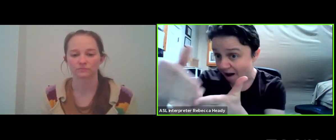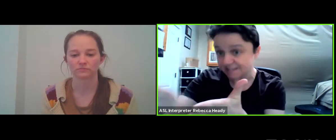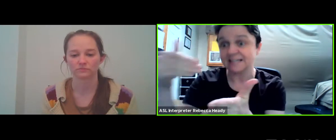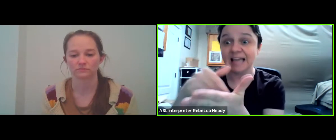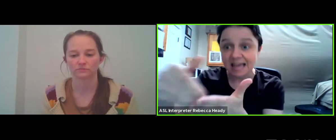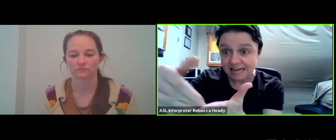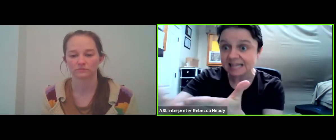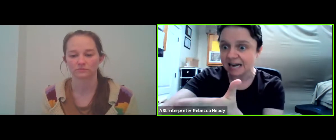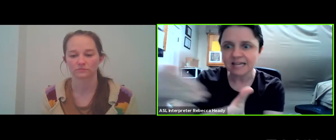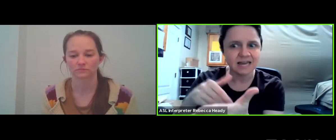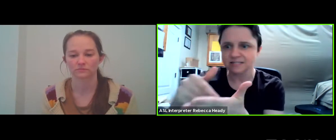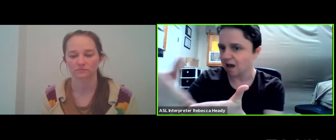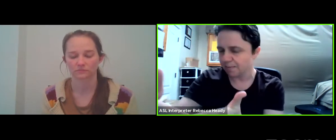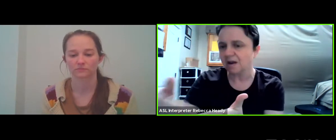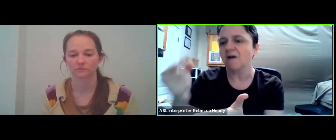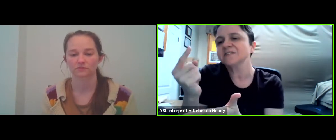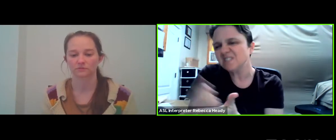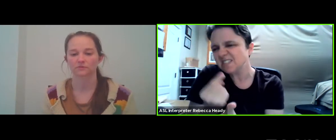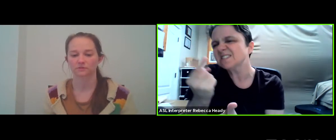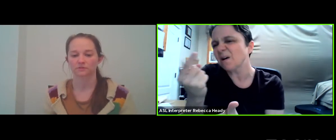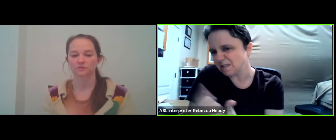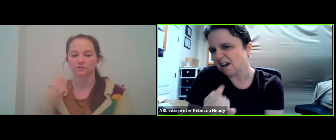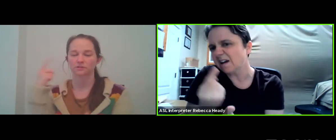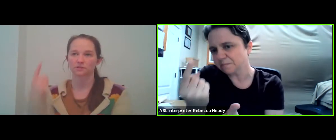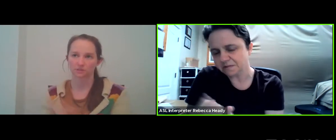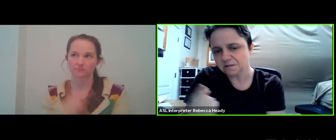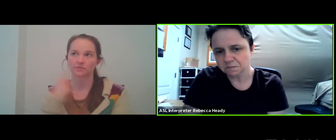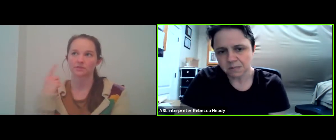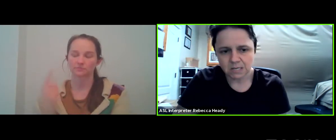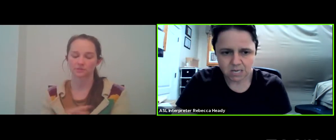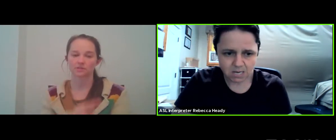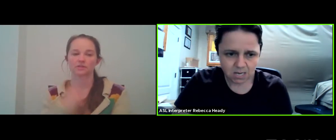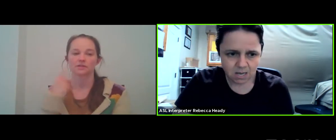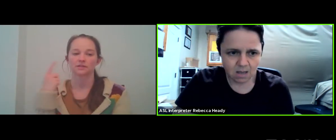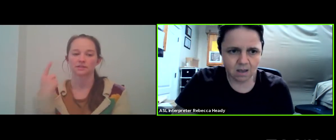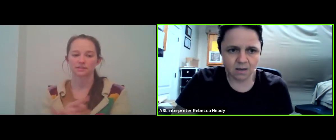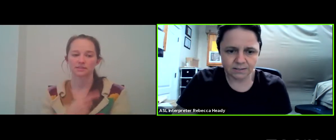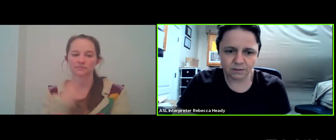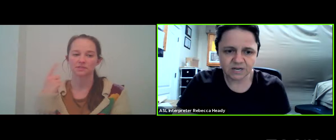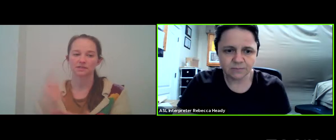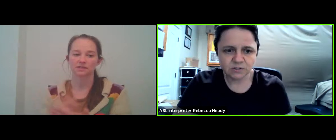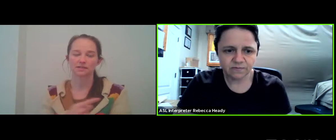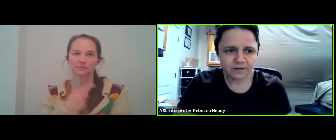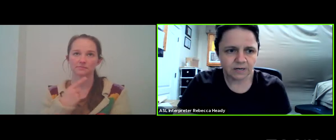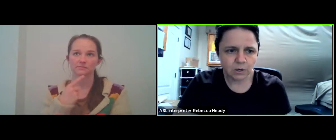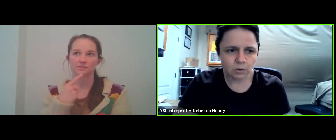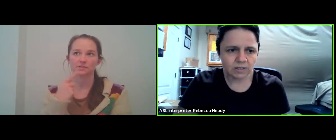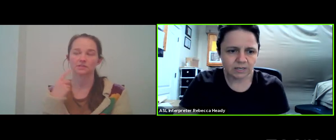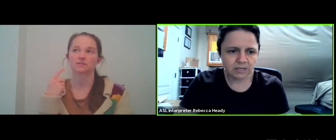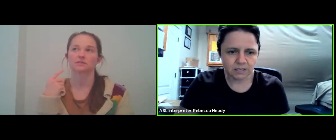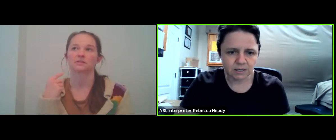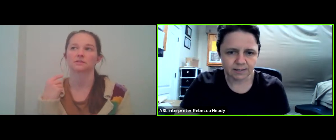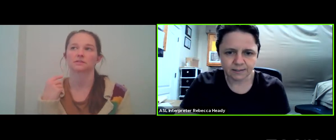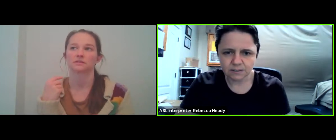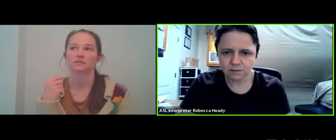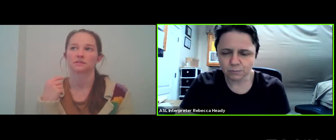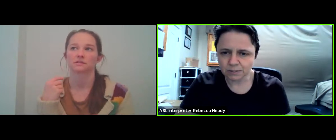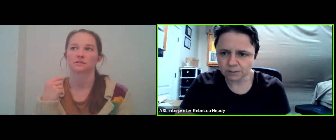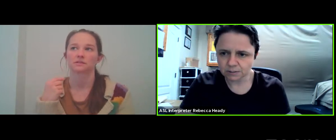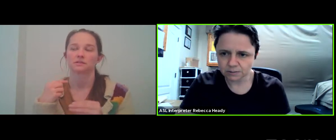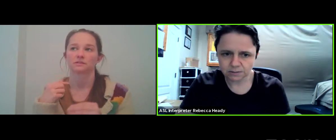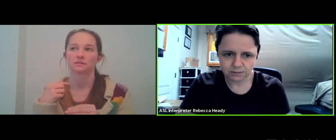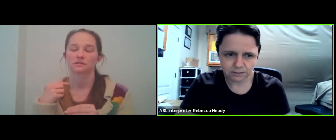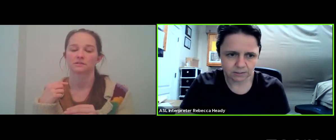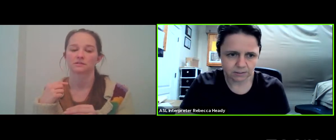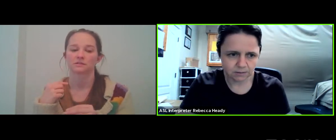happening often, again and again and again. It's not happening often, just sometimes. Sometimes you feel lonely.